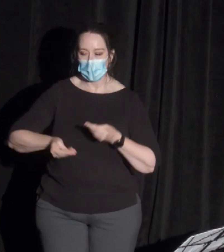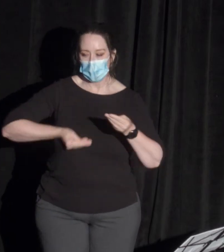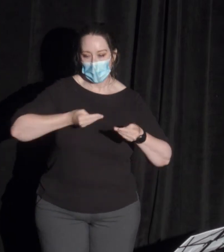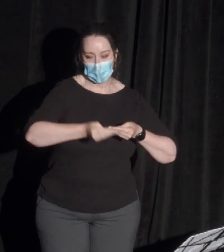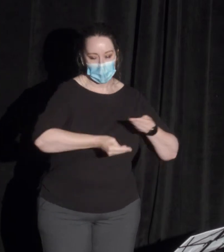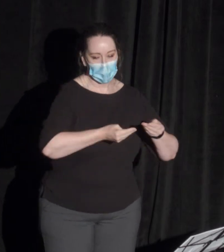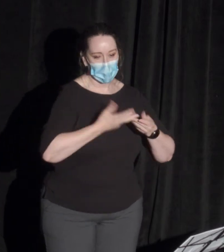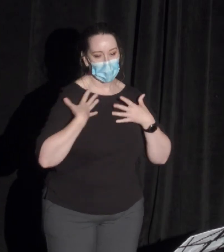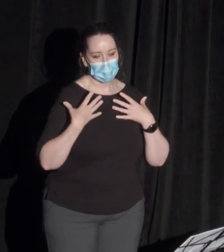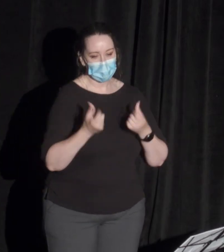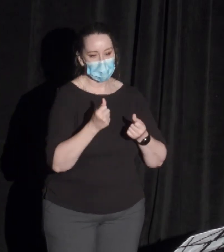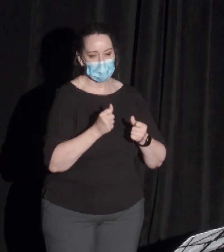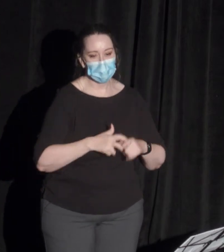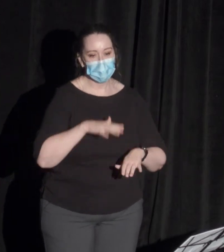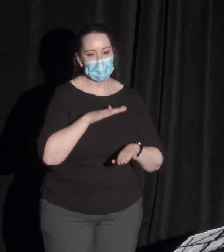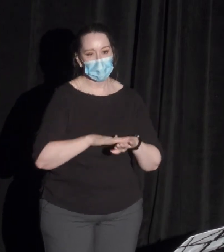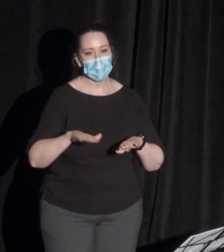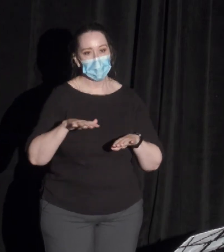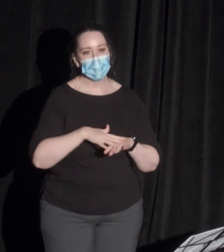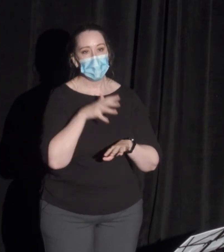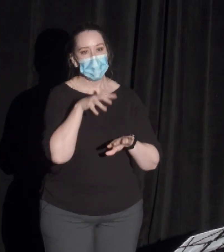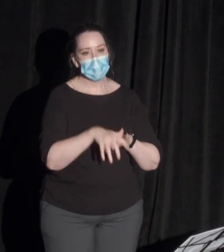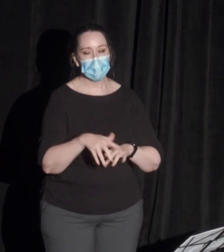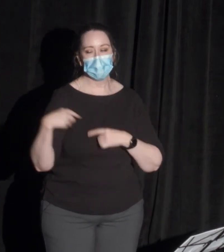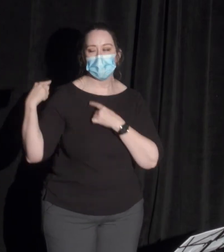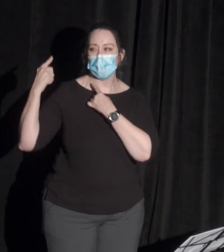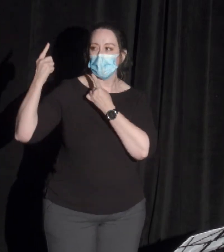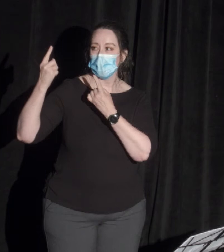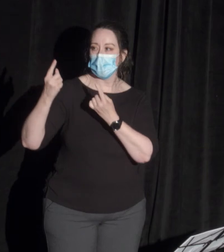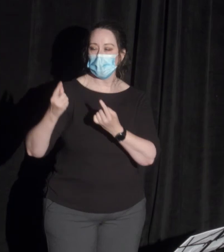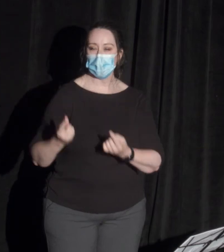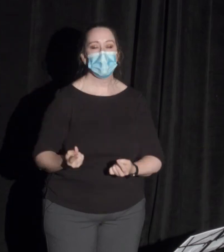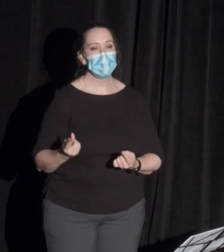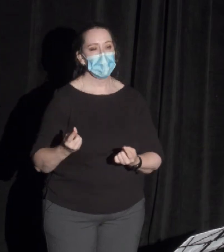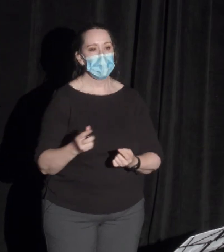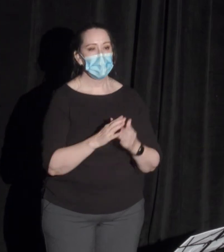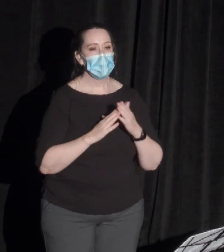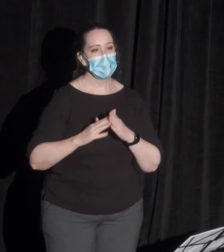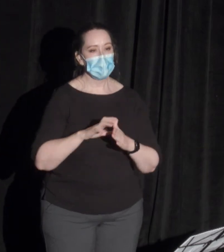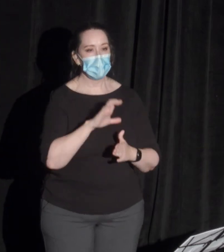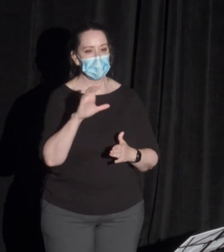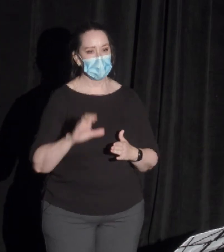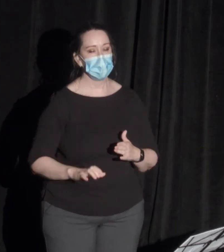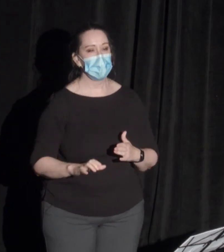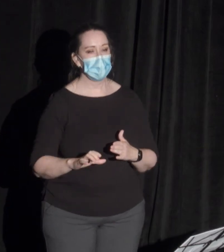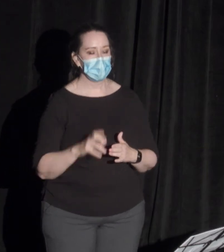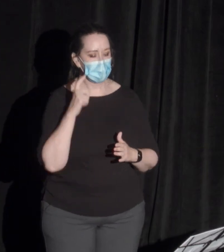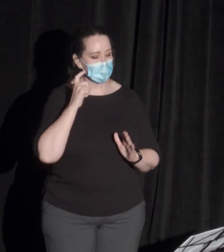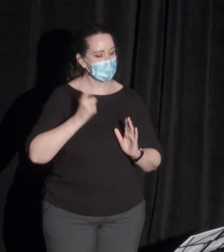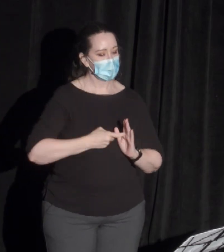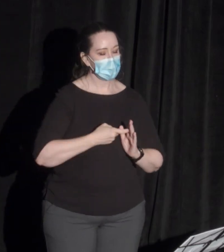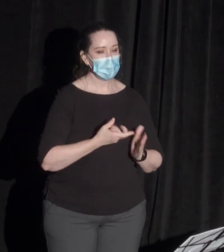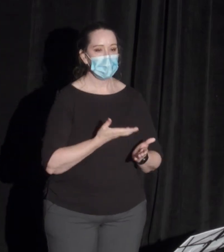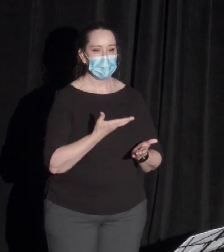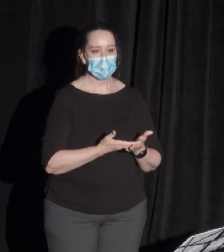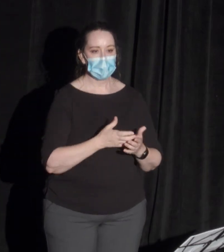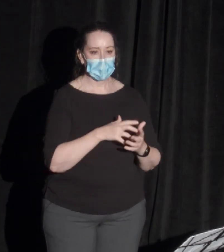for indigenous people since time immemorial. Whereas the City of Chicago acknowledges indigenous knowledge systems and